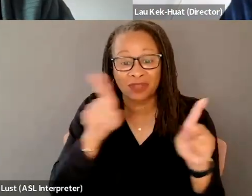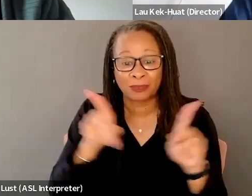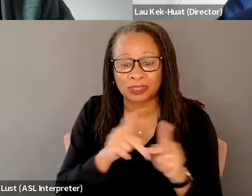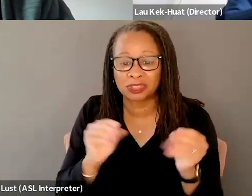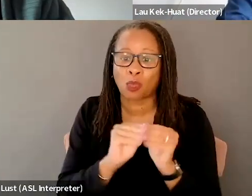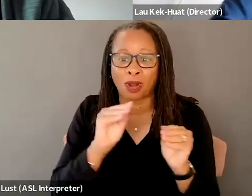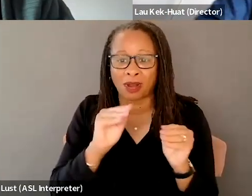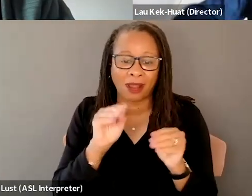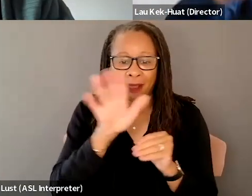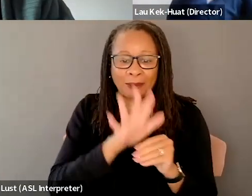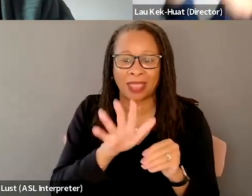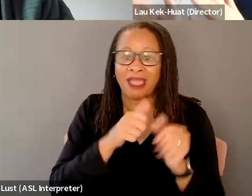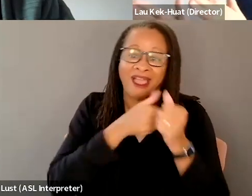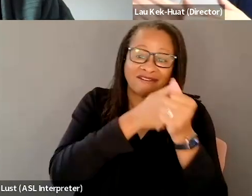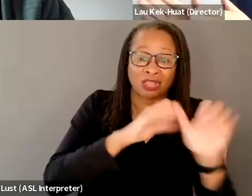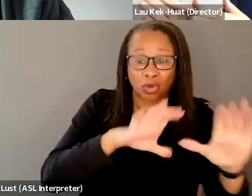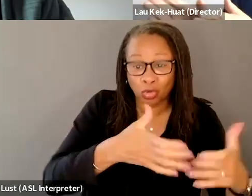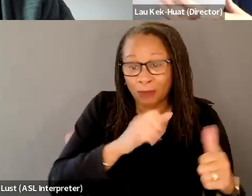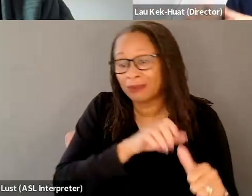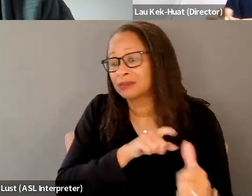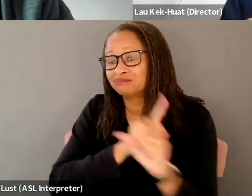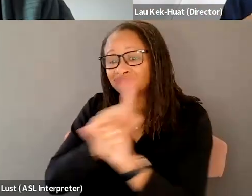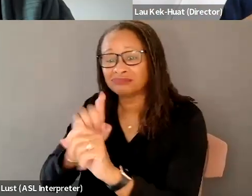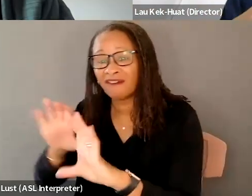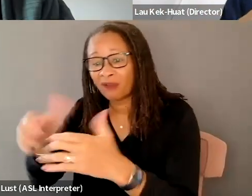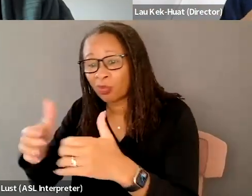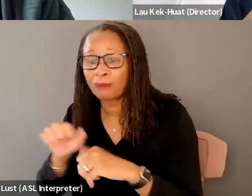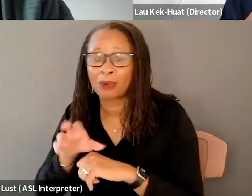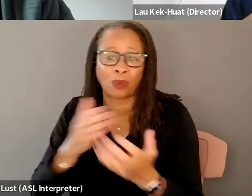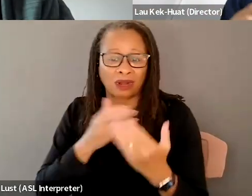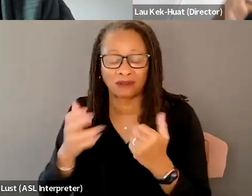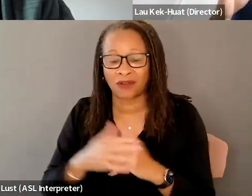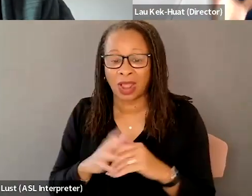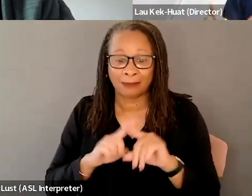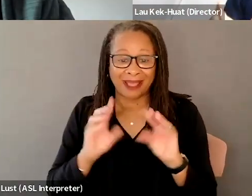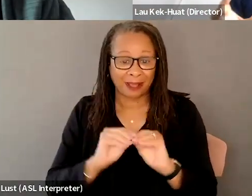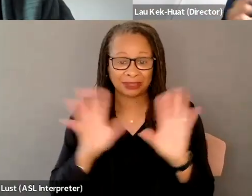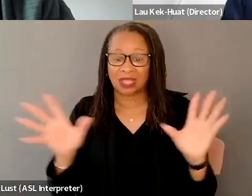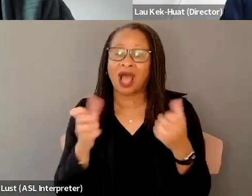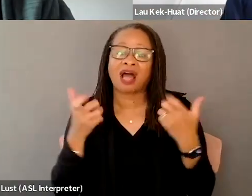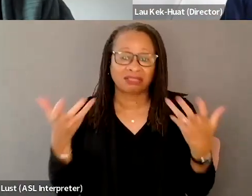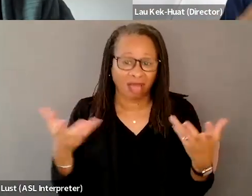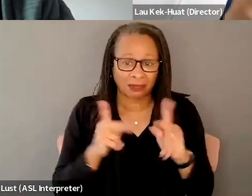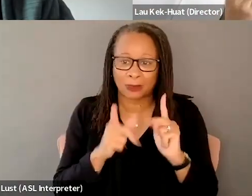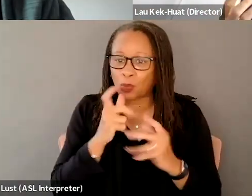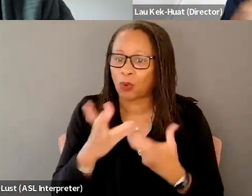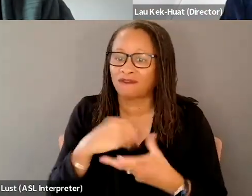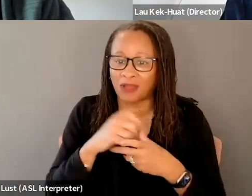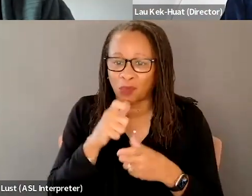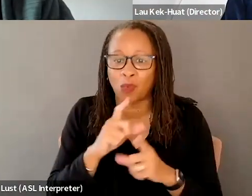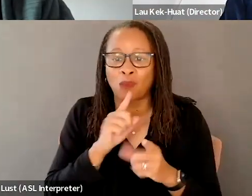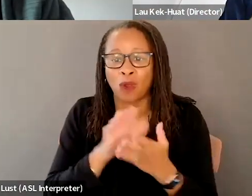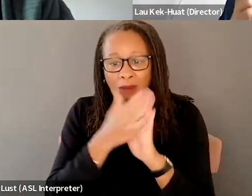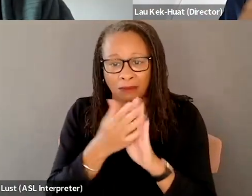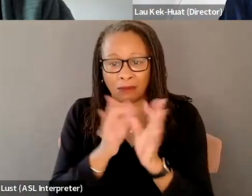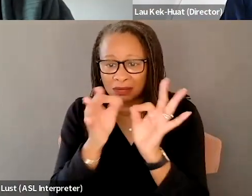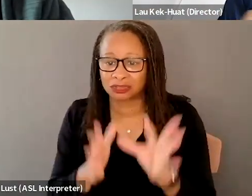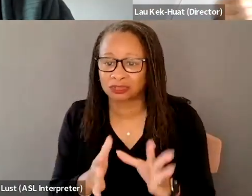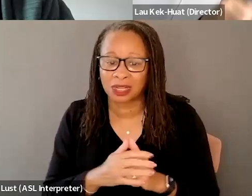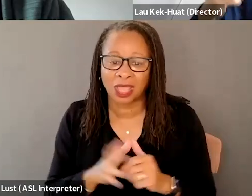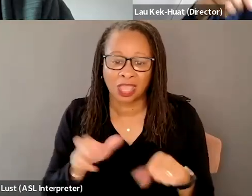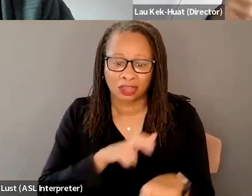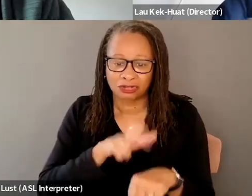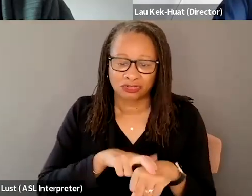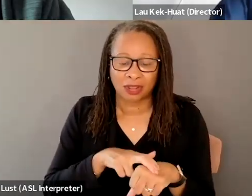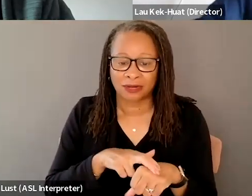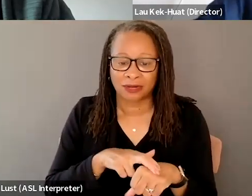this. Sometimes they are following these troops, sometimes they go to other troops. But definitely there are a lot involved. And normally it's during the massacre,